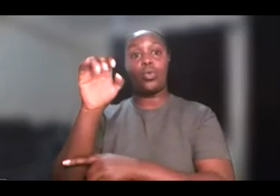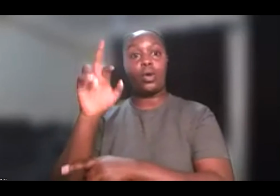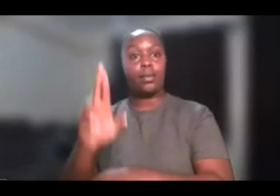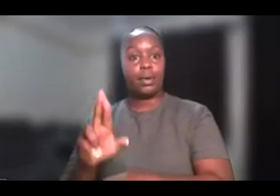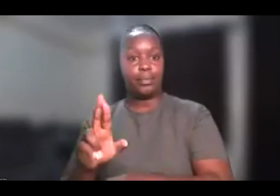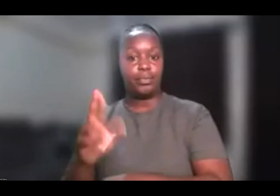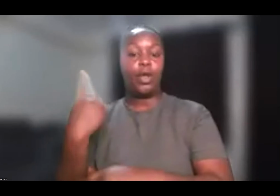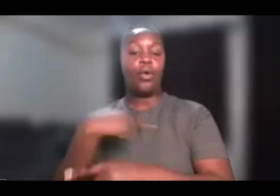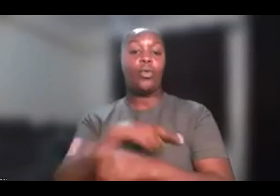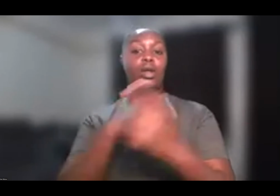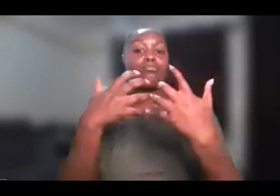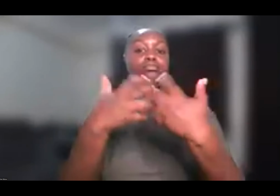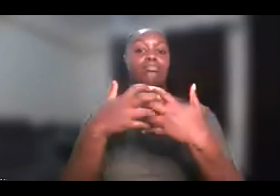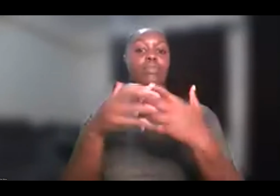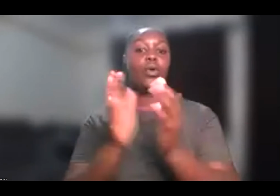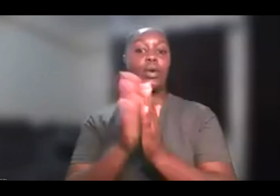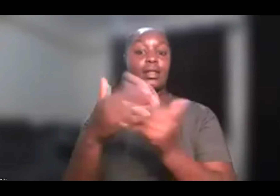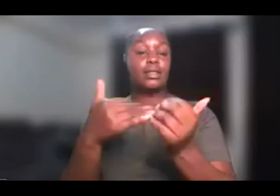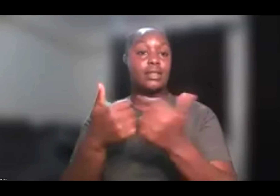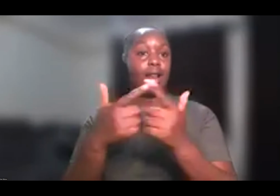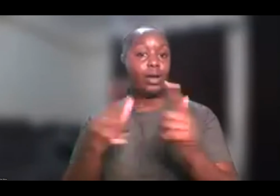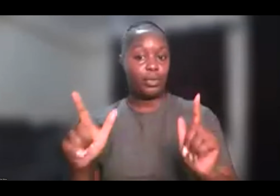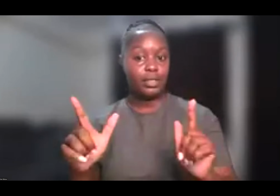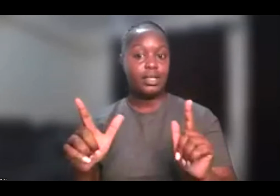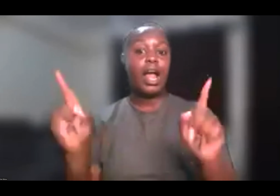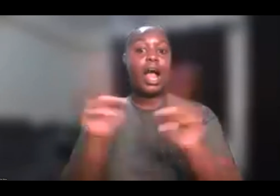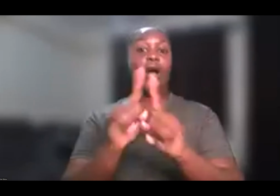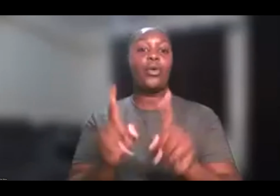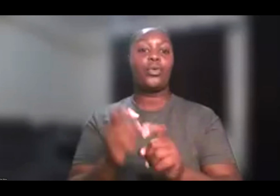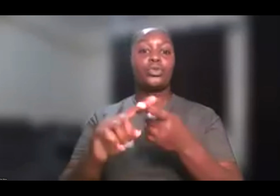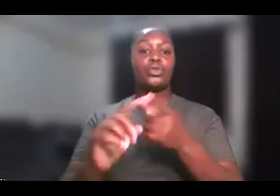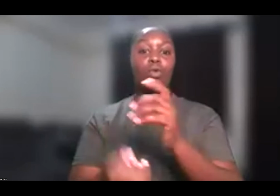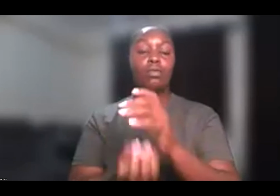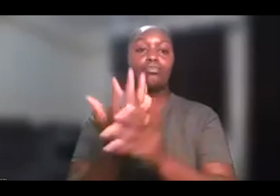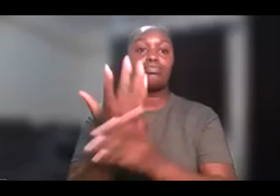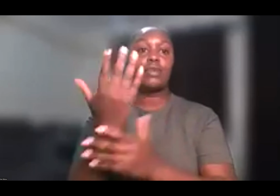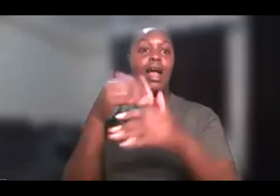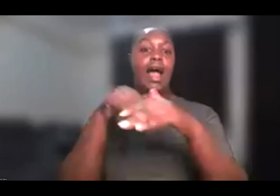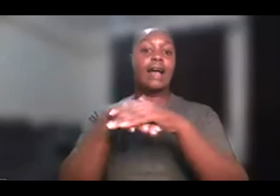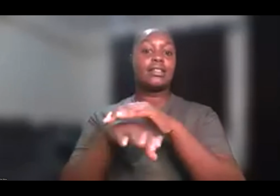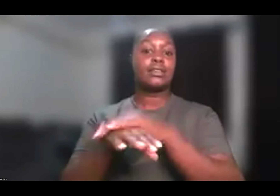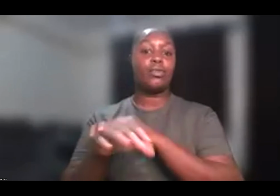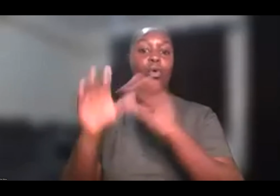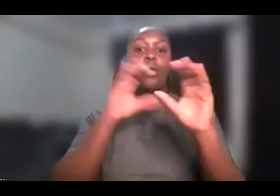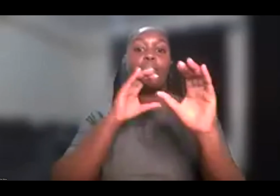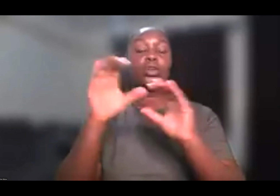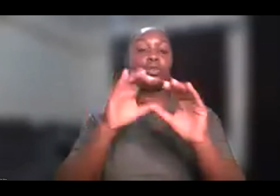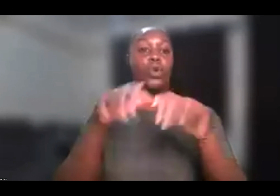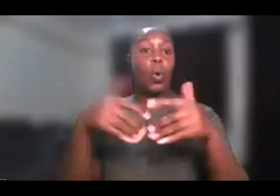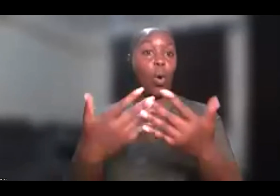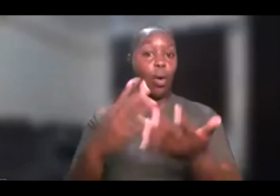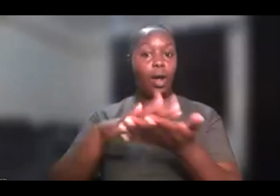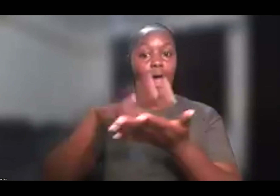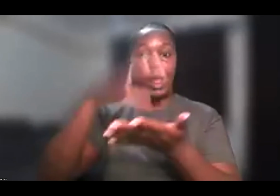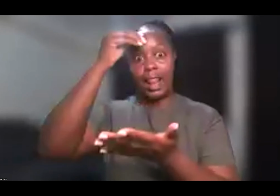produce accessible communication or learning content. So for a first version, this works, but for scale, data quality